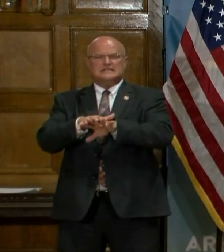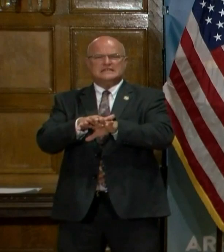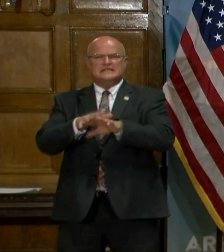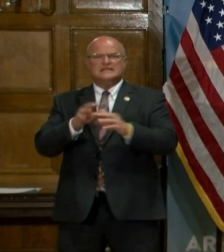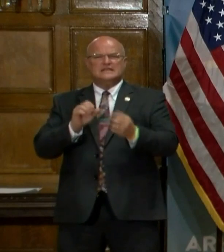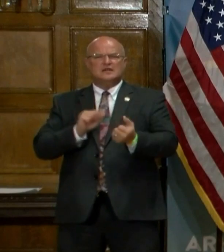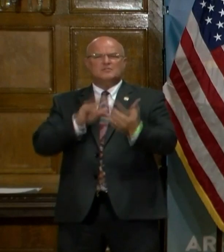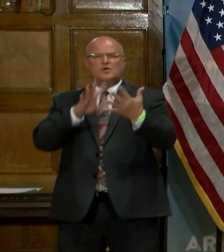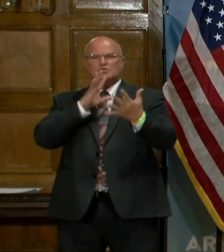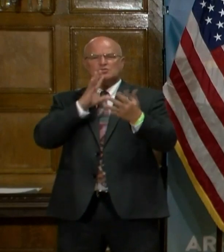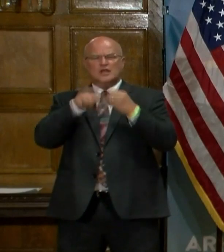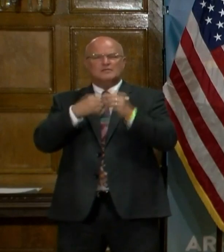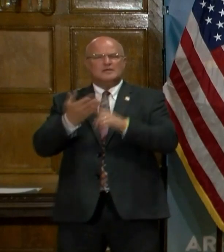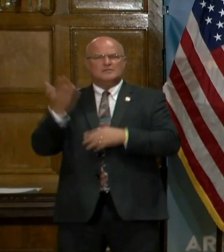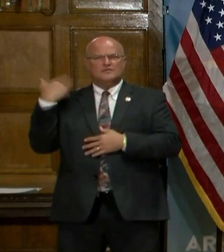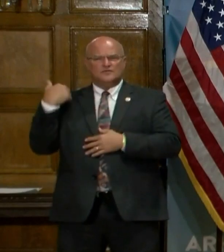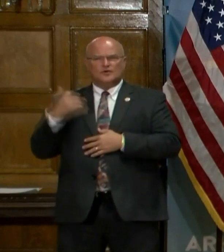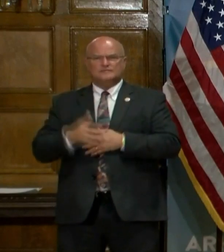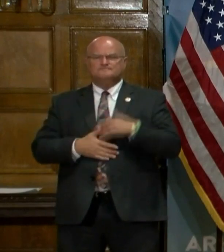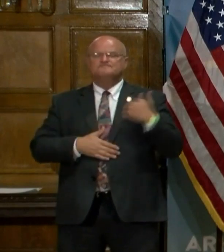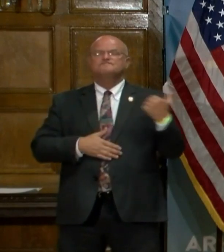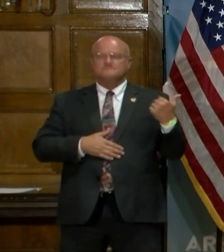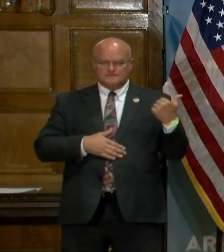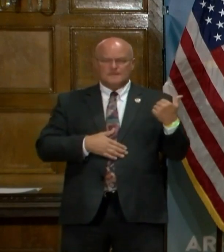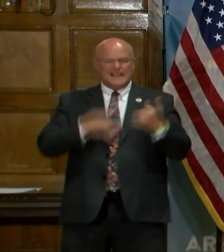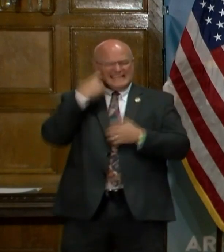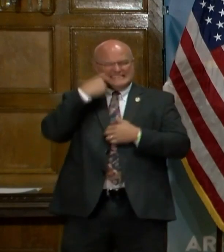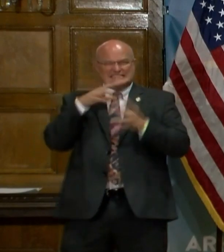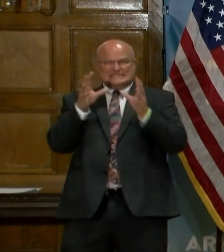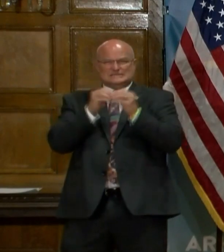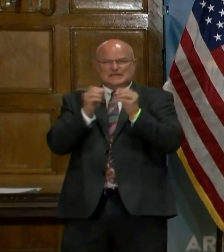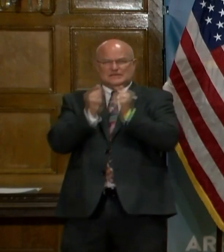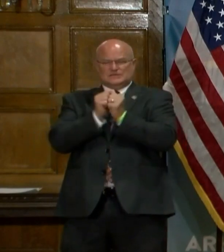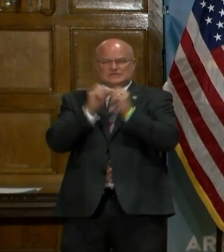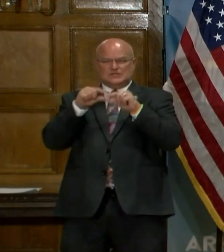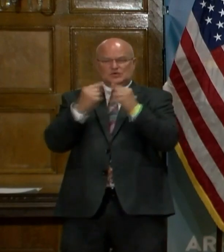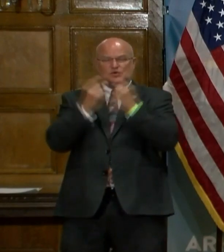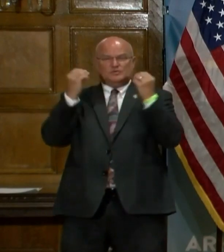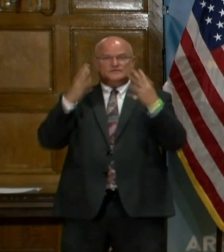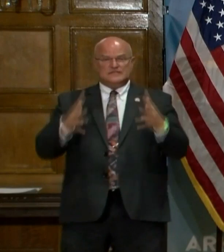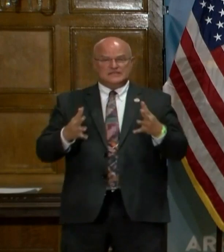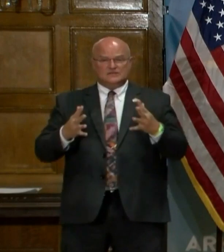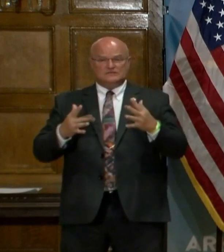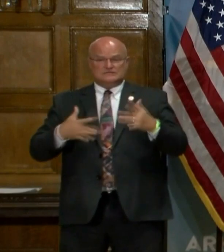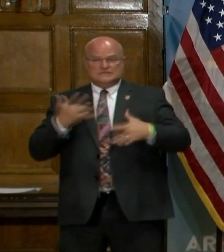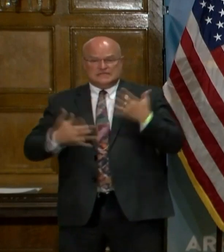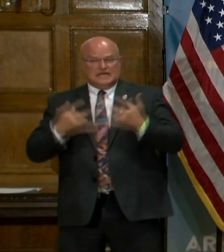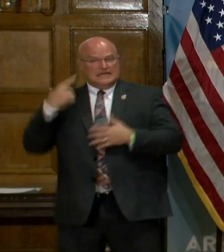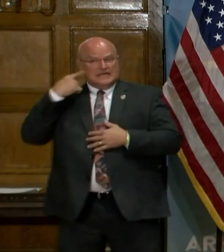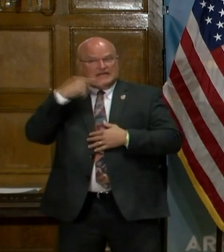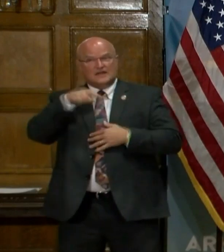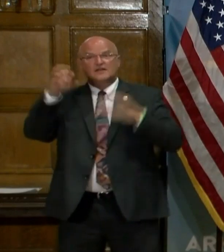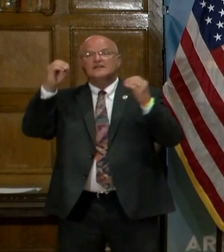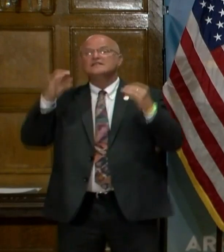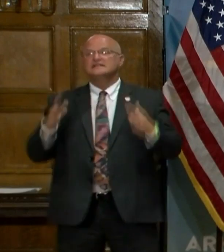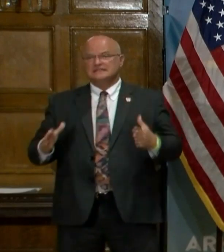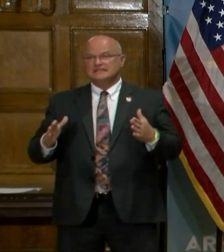about? I just met with a group of teachers, and it was exciting to hear their